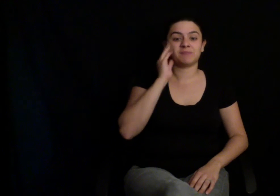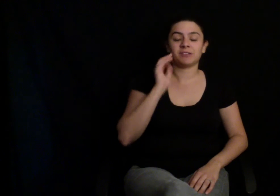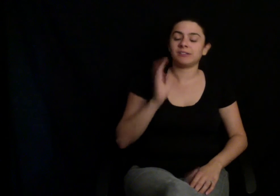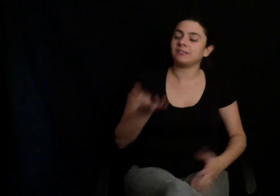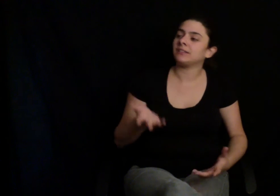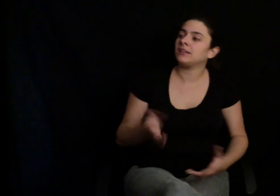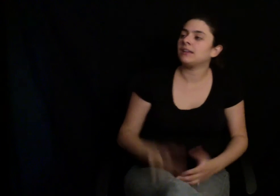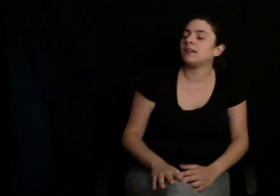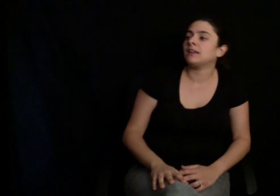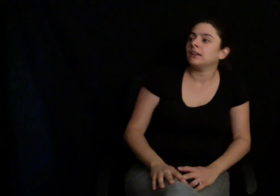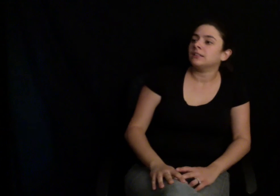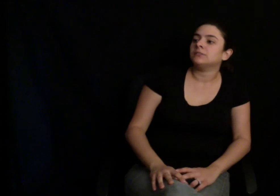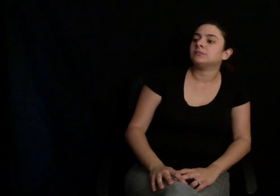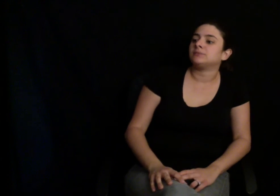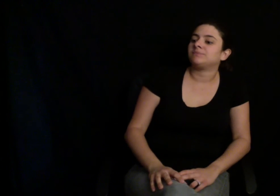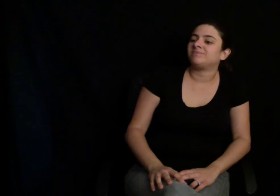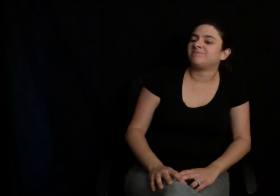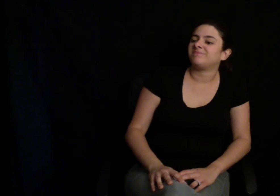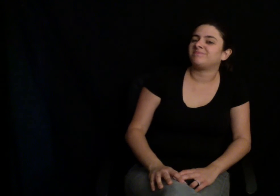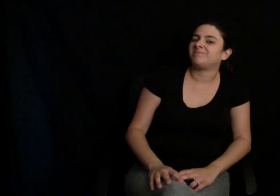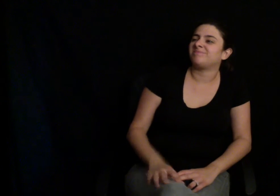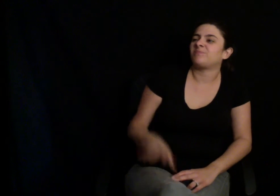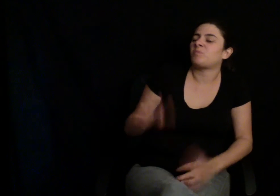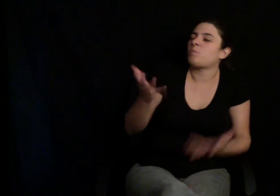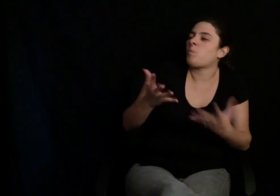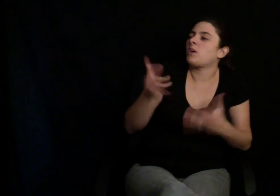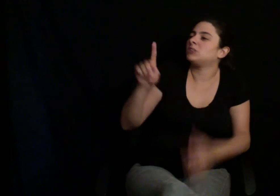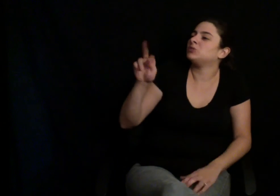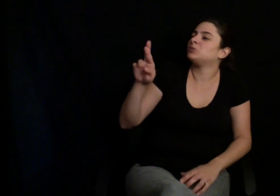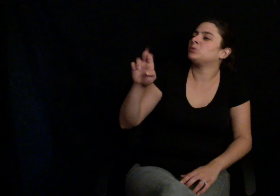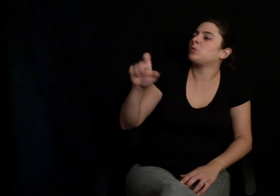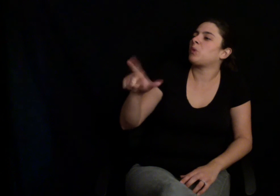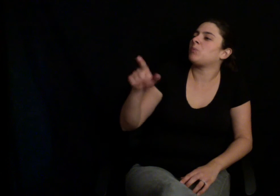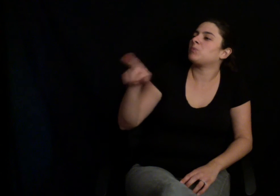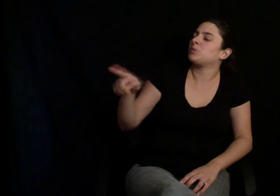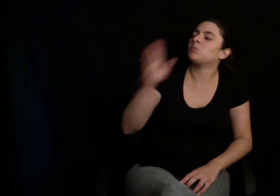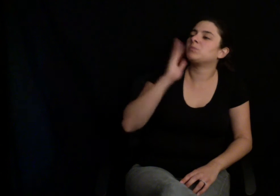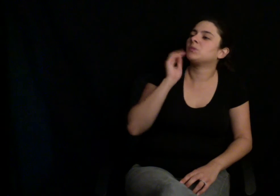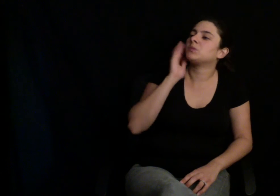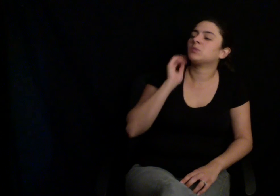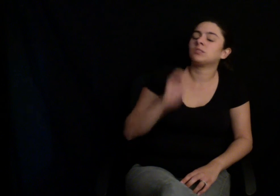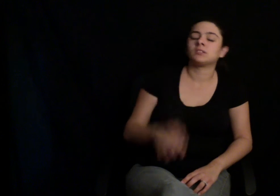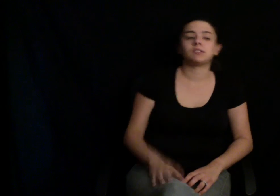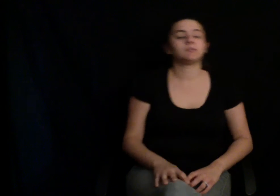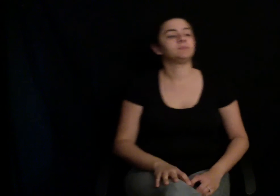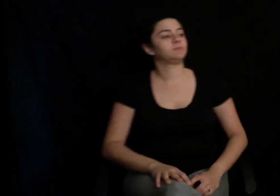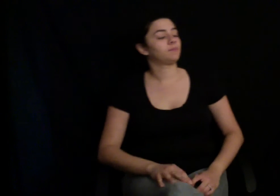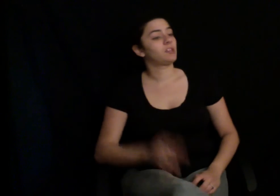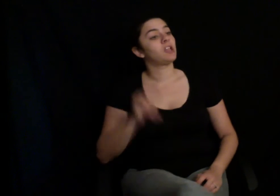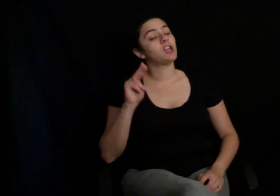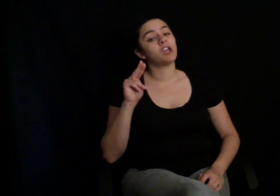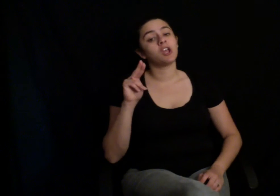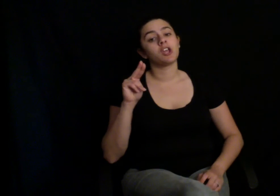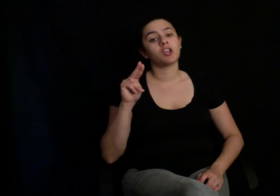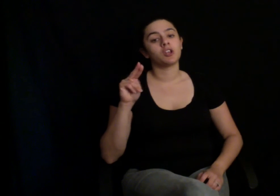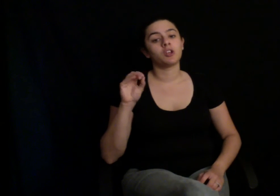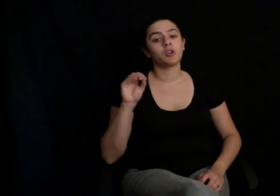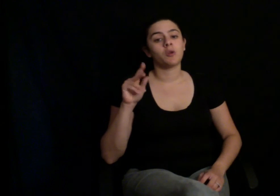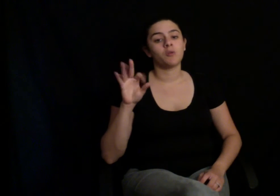the kind of trolls that r/nofap has attracted. NoFap is a lightning rod in the porn recovery, anti-porn